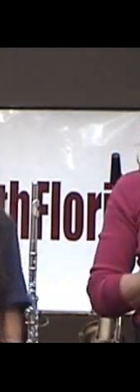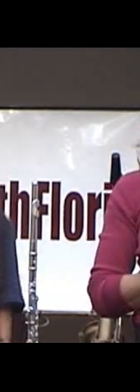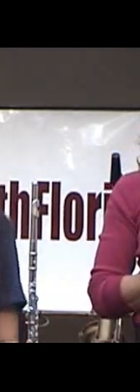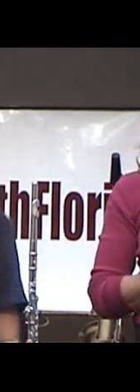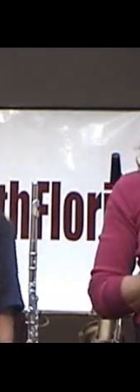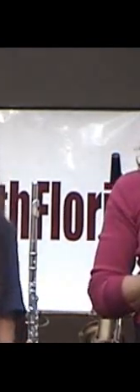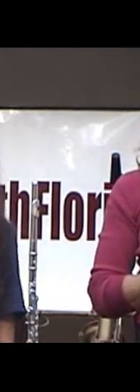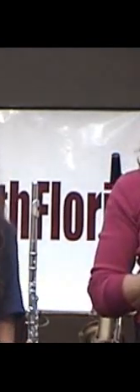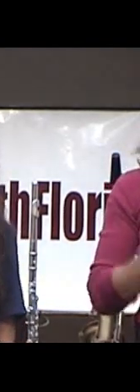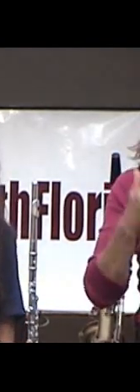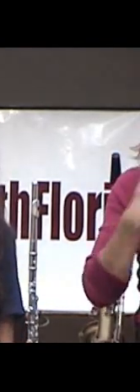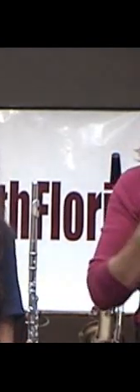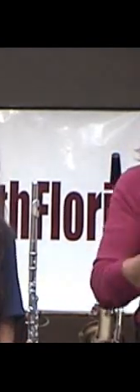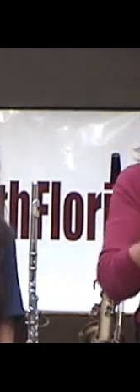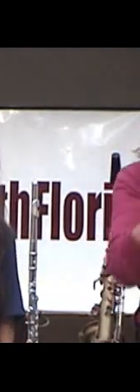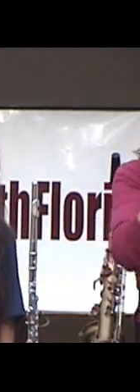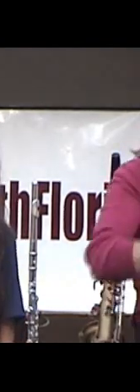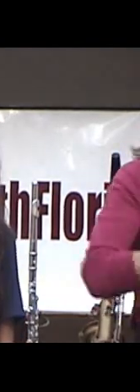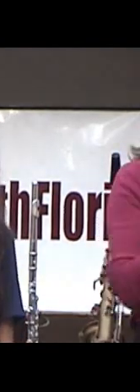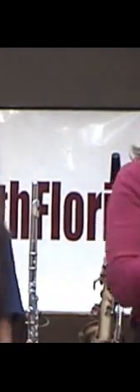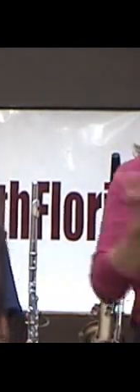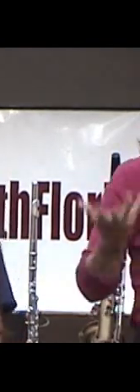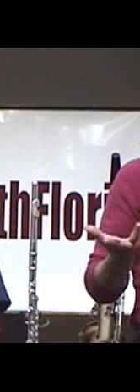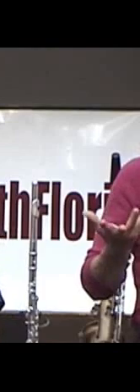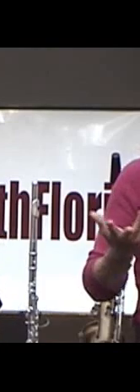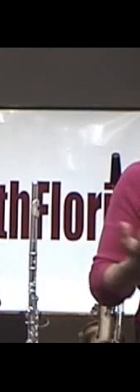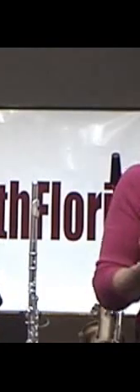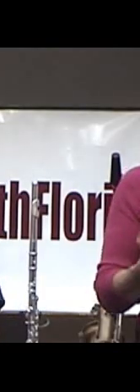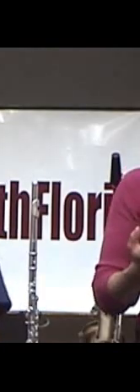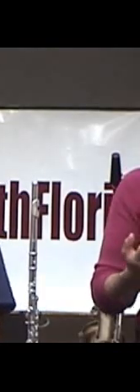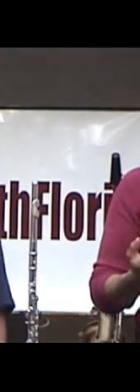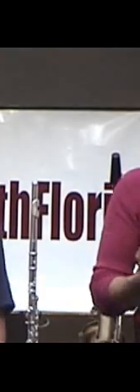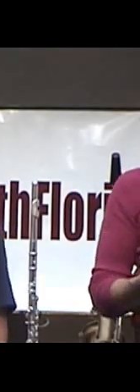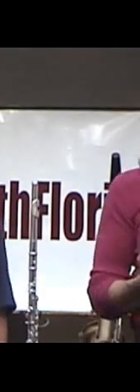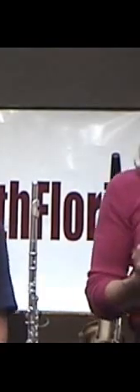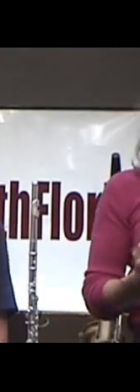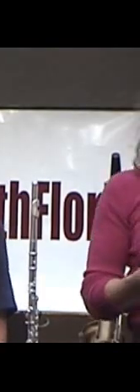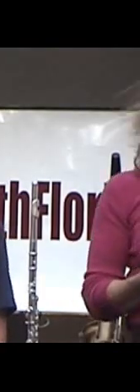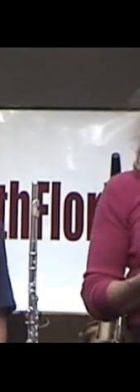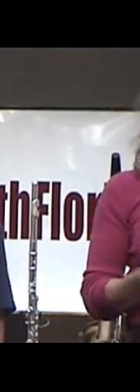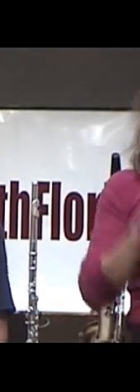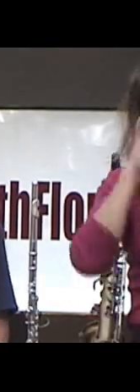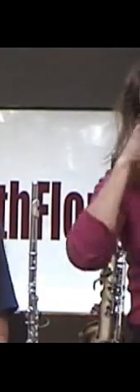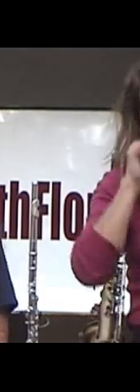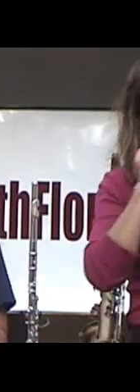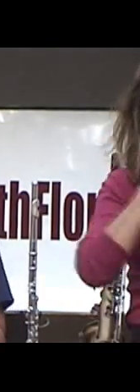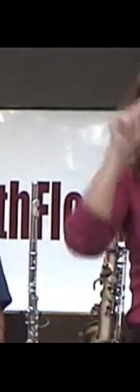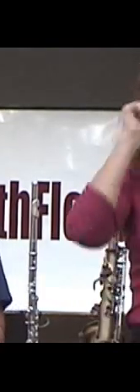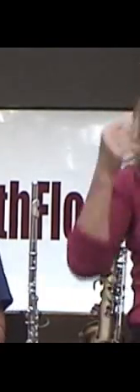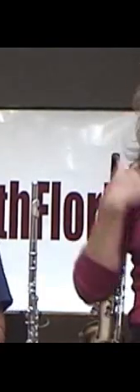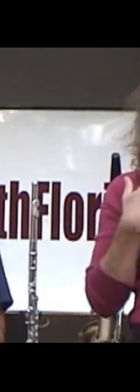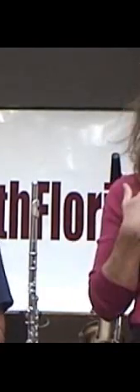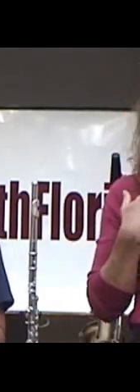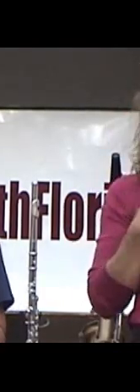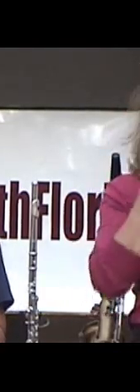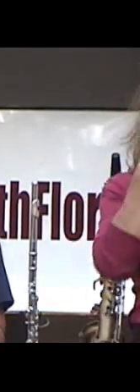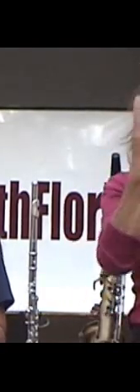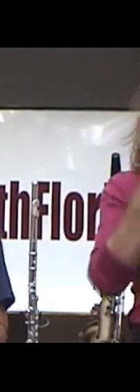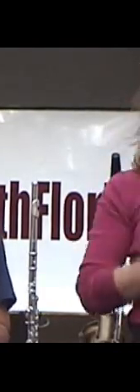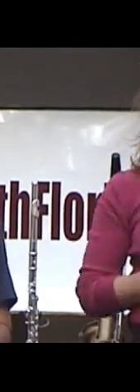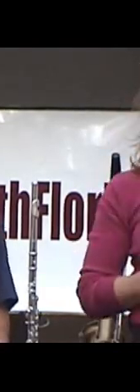Do we have a voice in this world? Yeah! Kids, teens, you do have a voice.